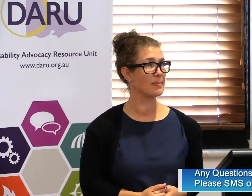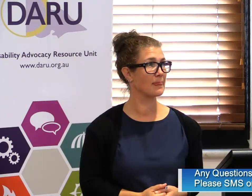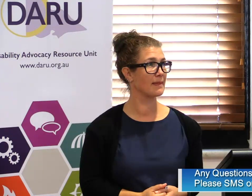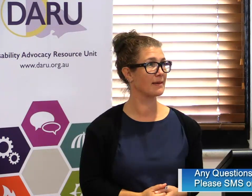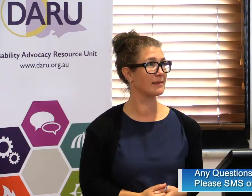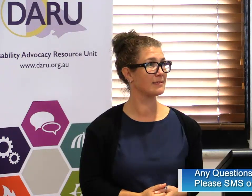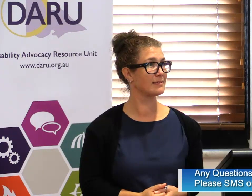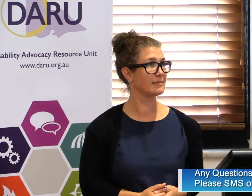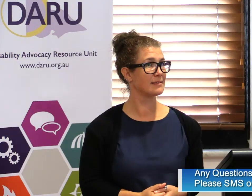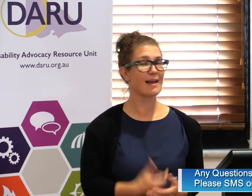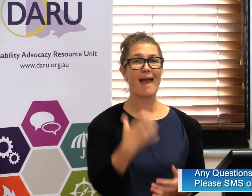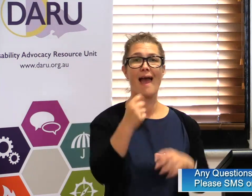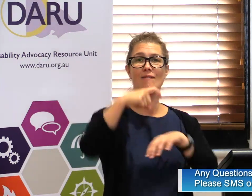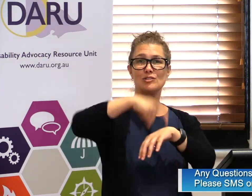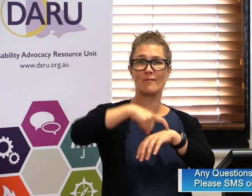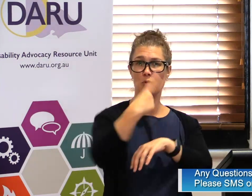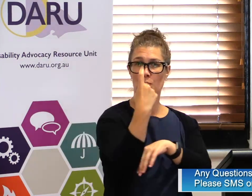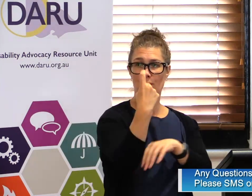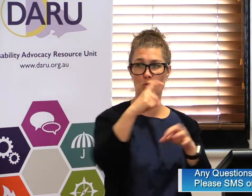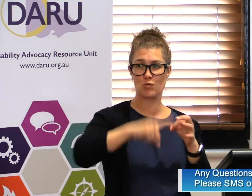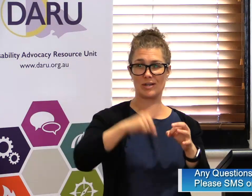We've got time for one last question.